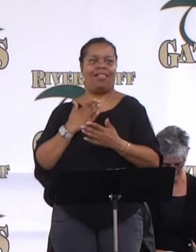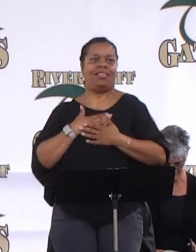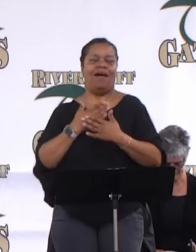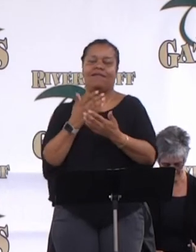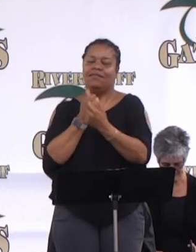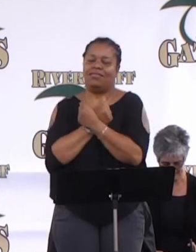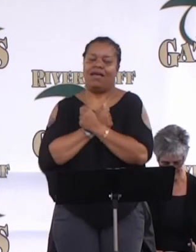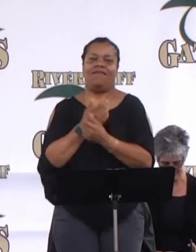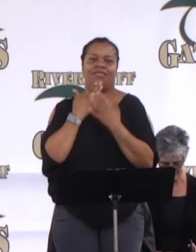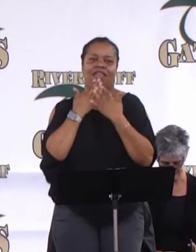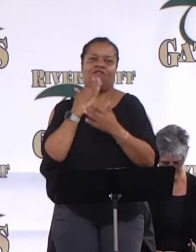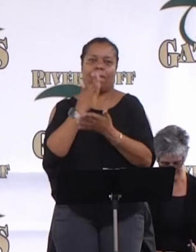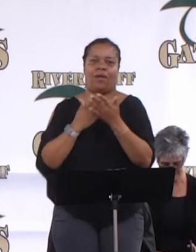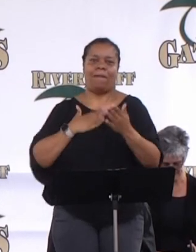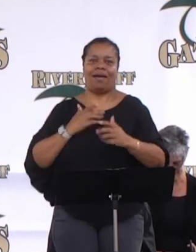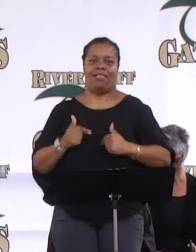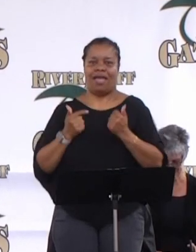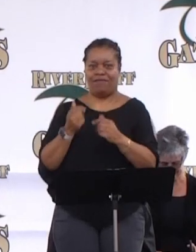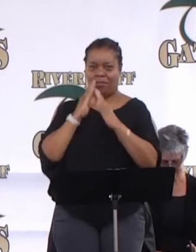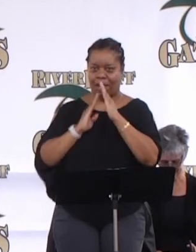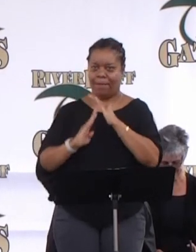life, and I am humbled to be a part of yours.